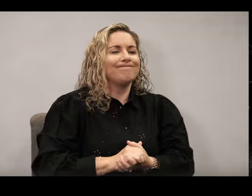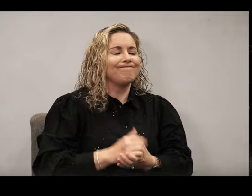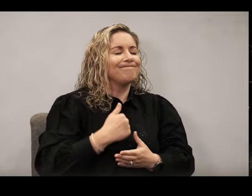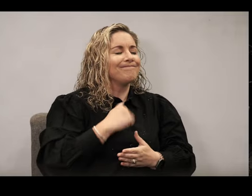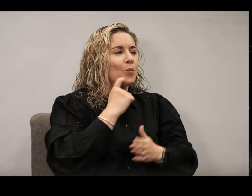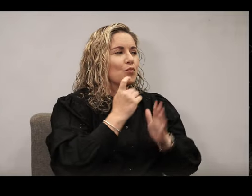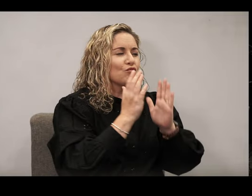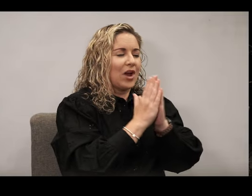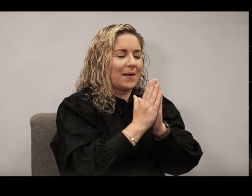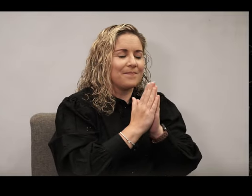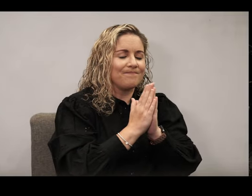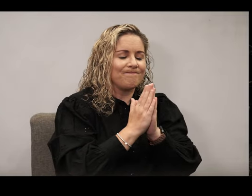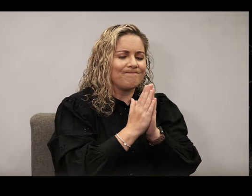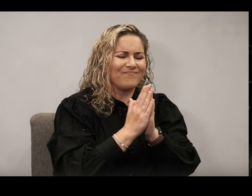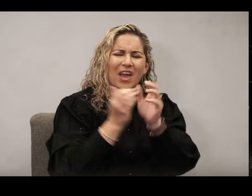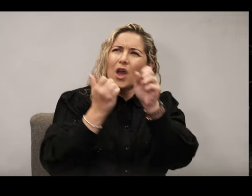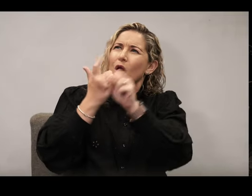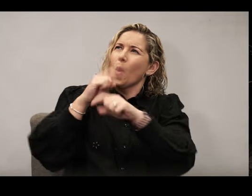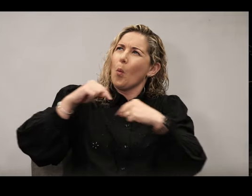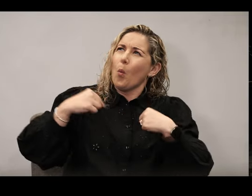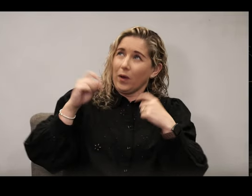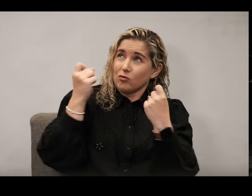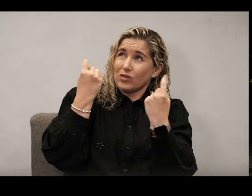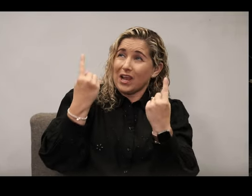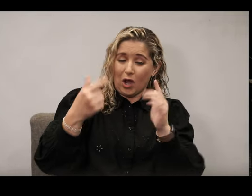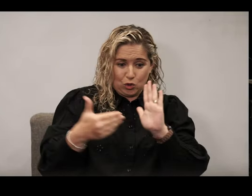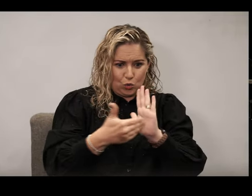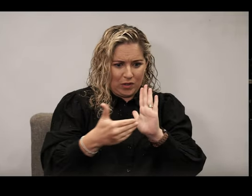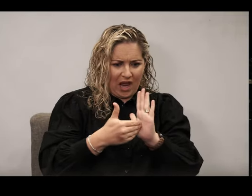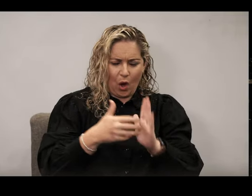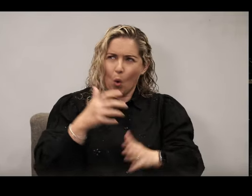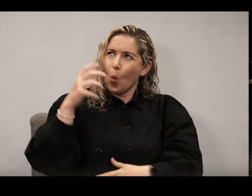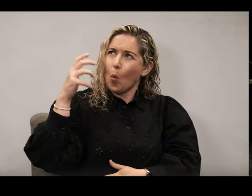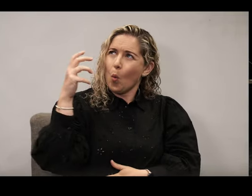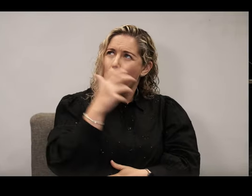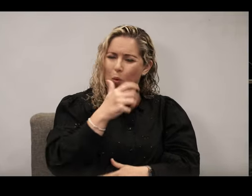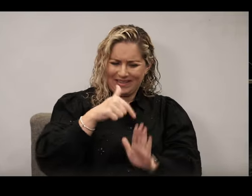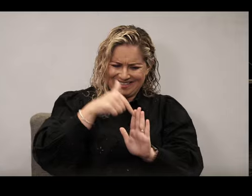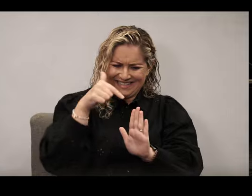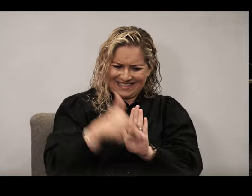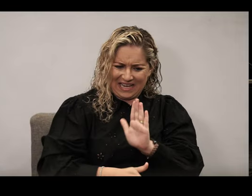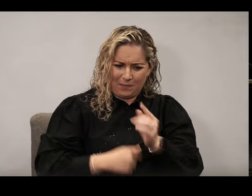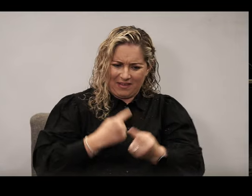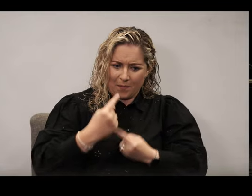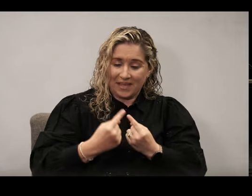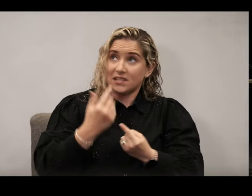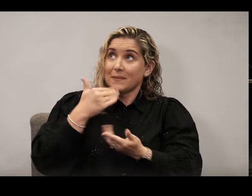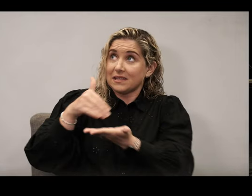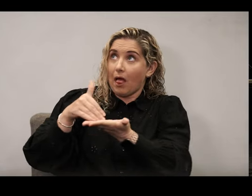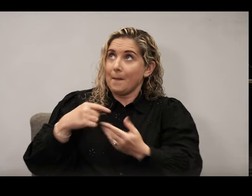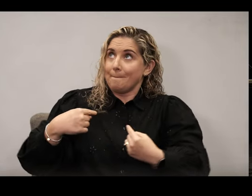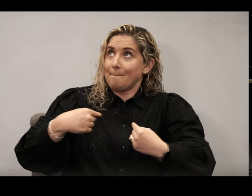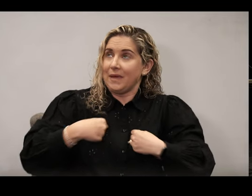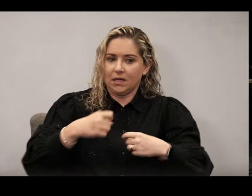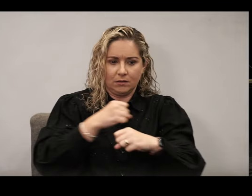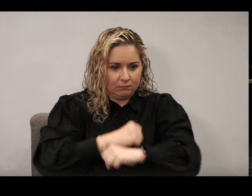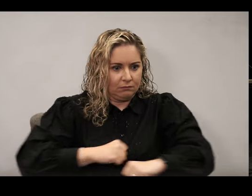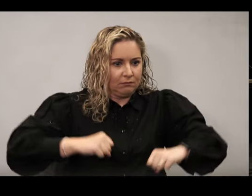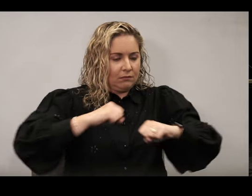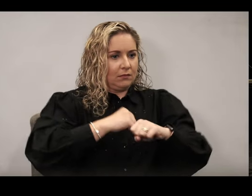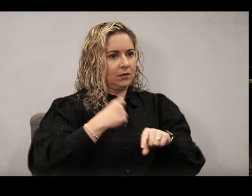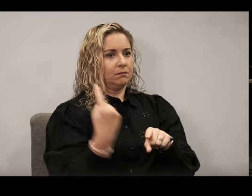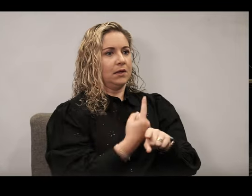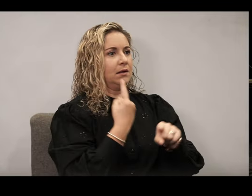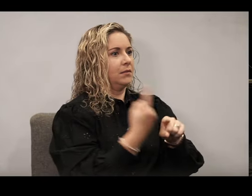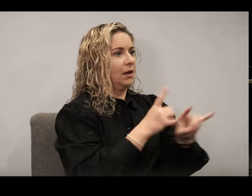this topic is, and so we ask, please, this morning, help for me to speak clearly and truthfully about what it is to be a